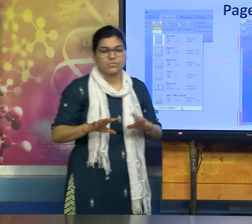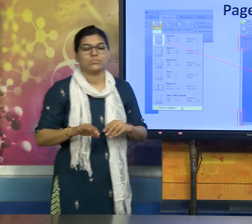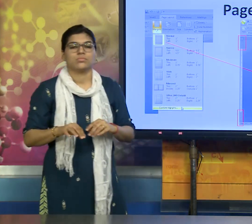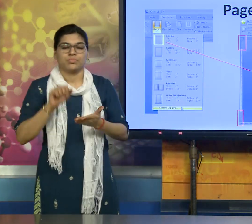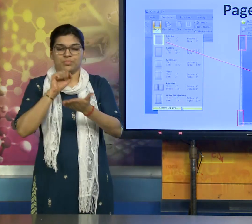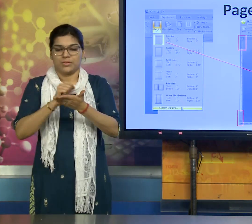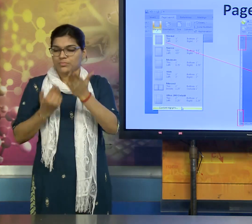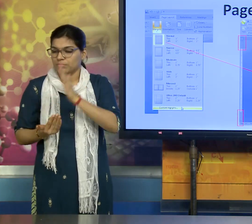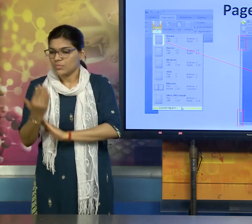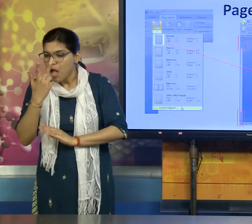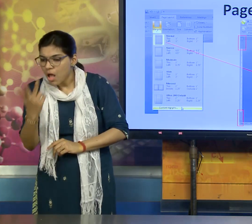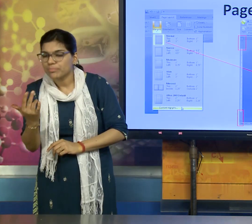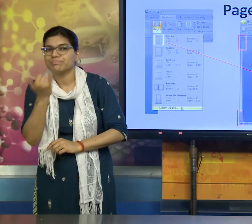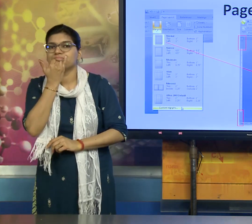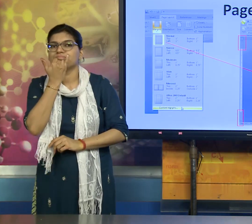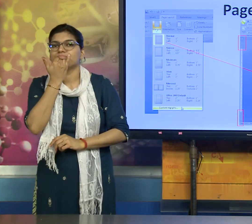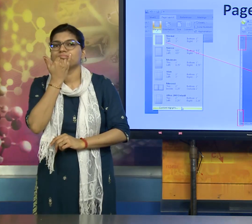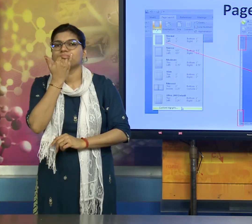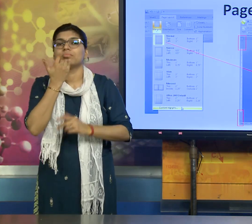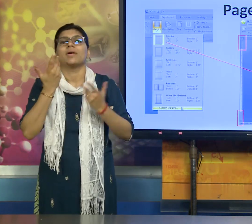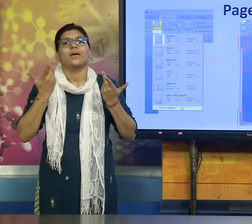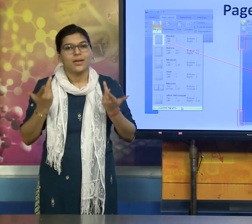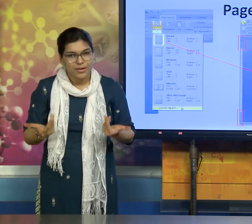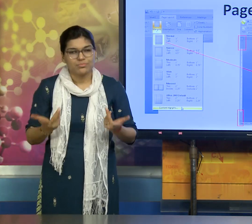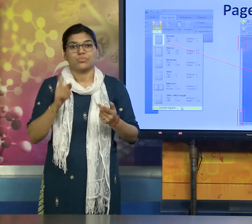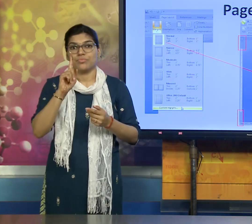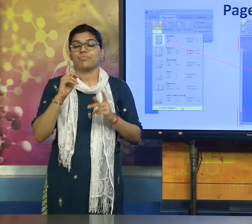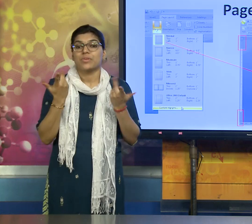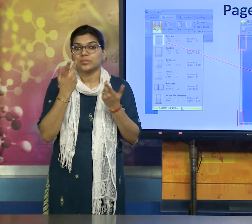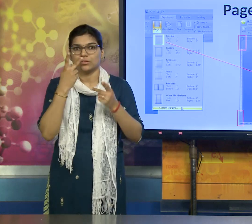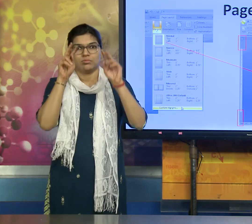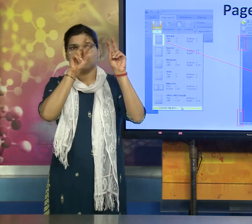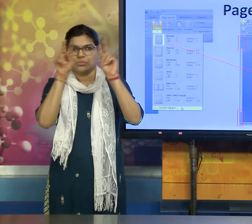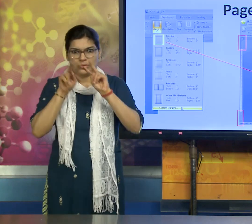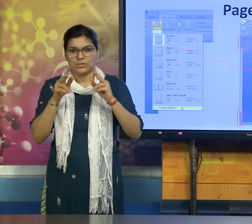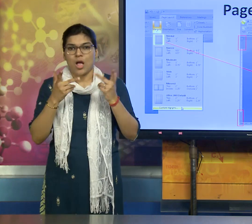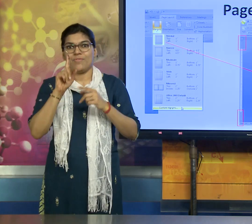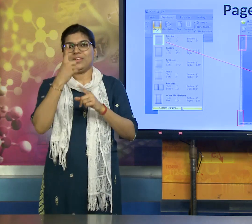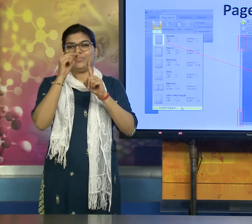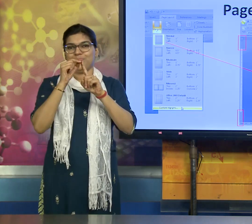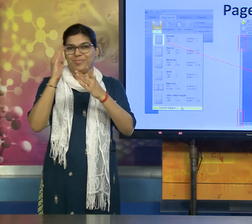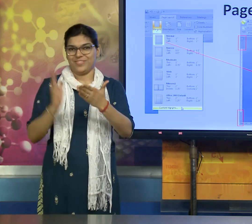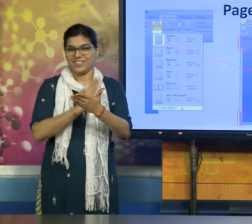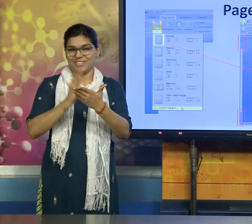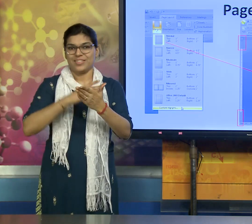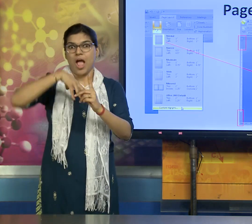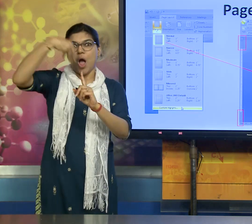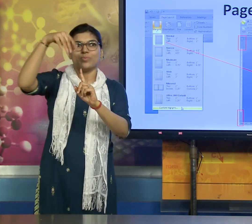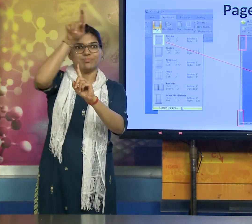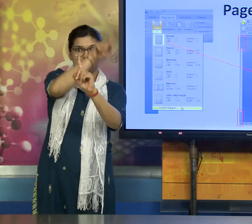Maybe you will get it print and see there is a no margin in